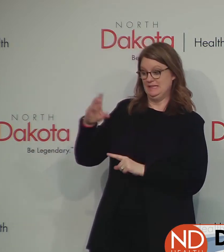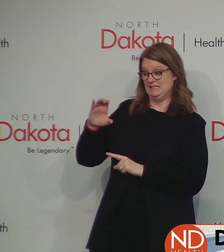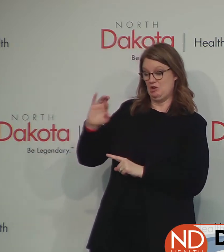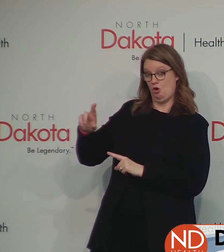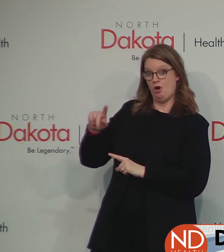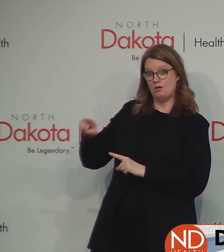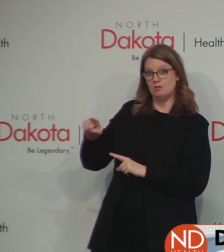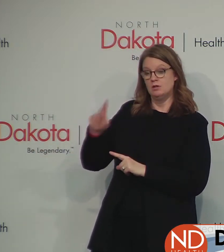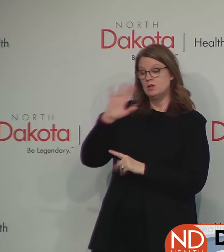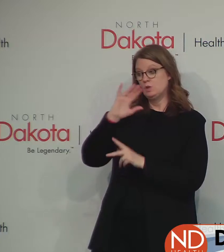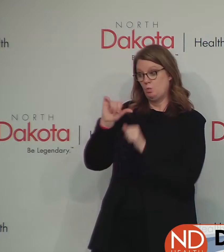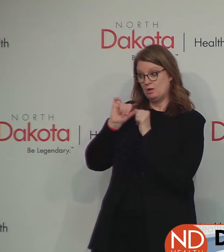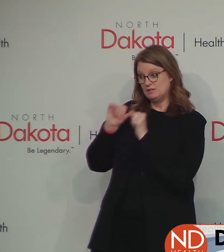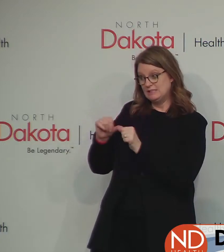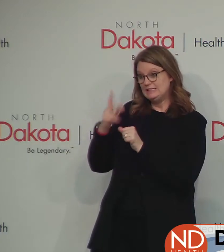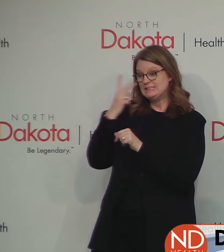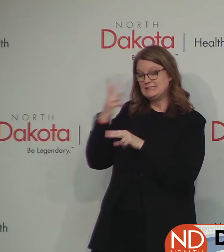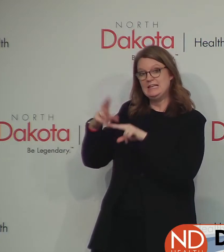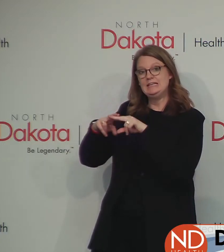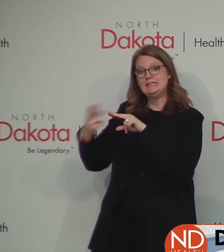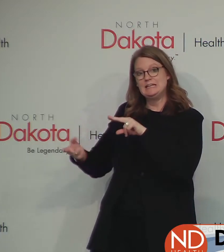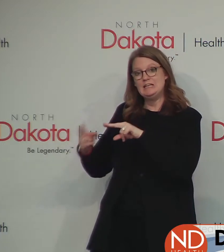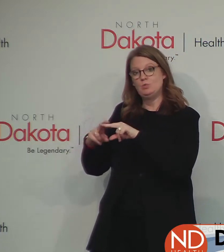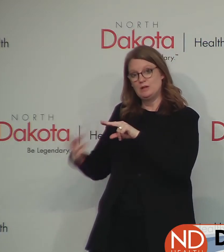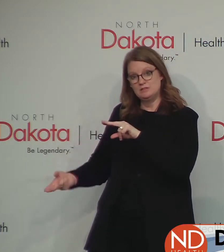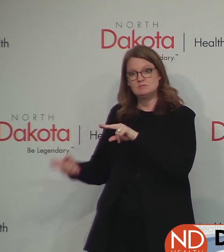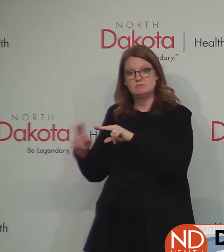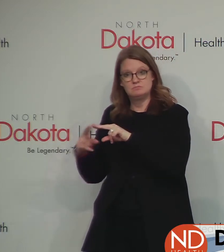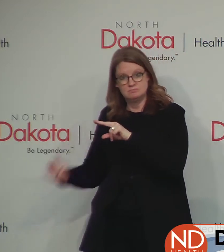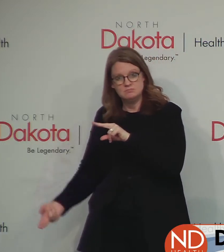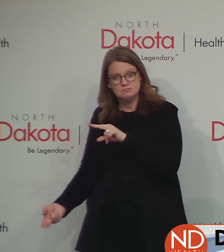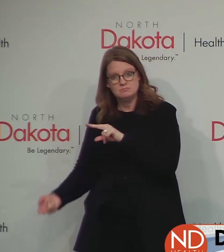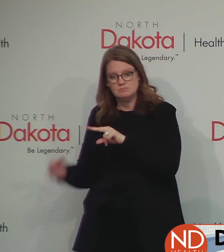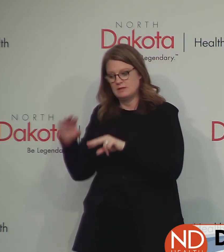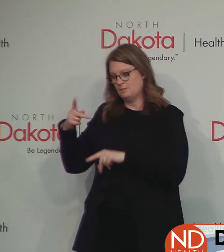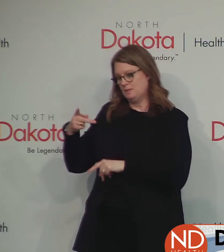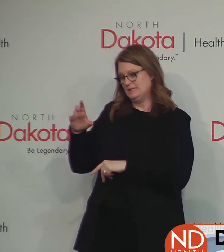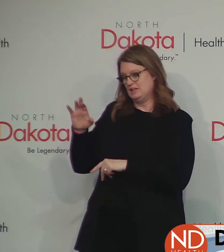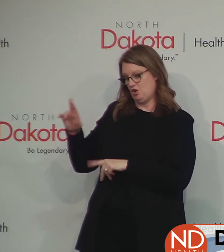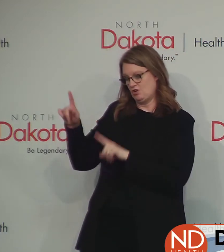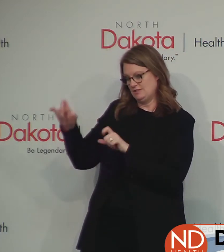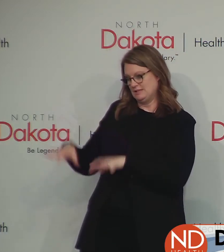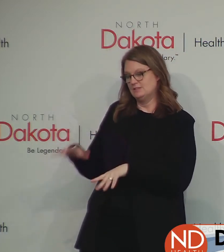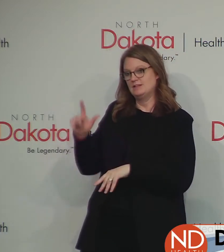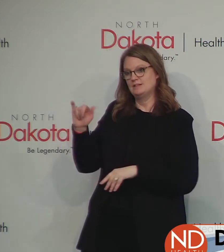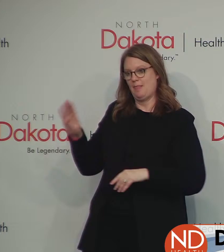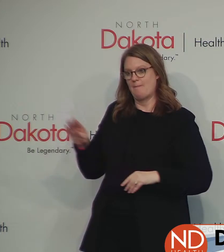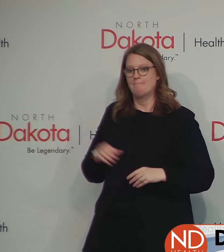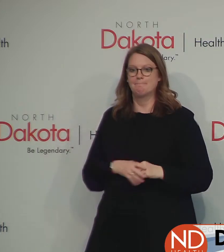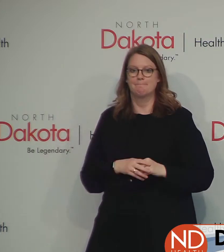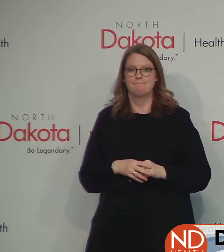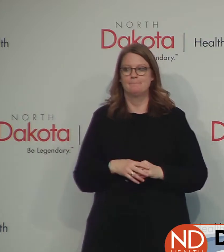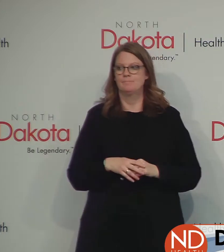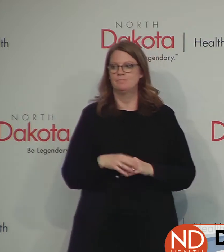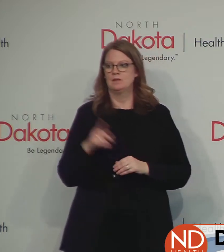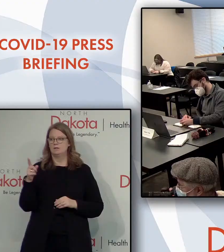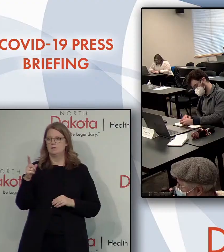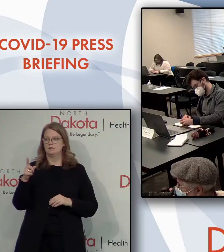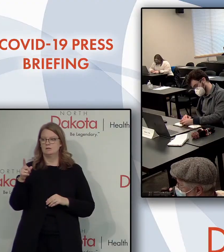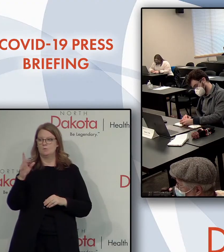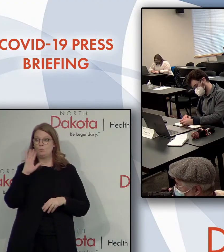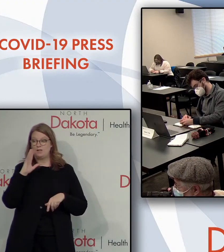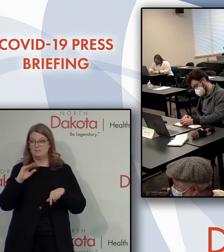maybe that we will continue to see decreased numbers of PCR tests done in our lab. Does that